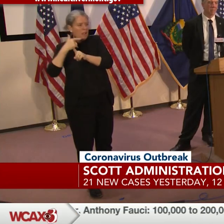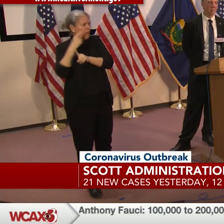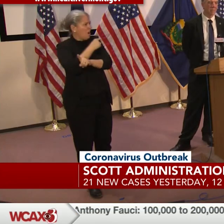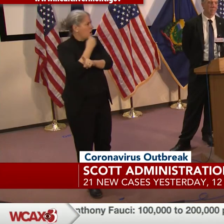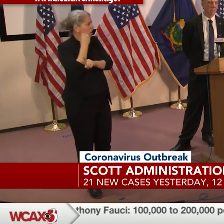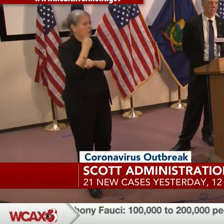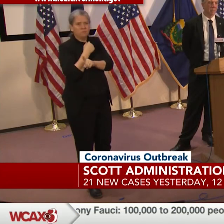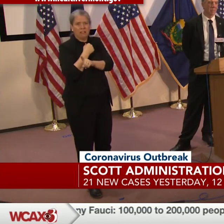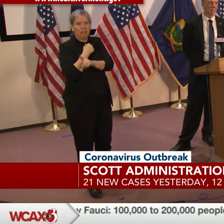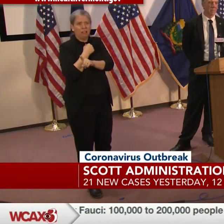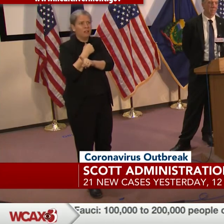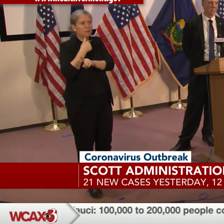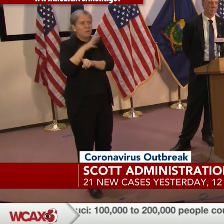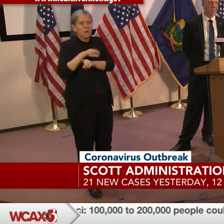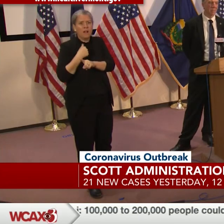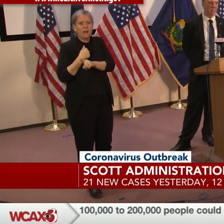spread.